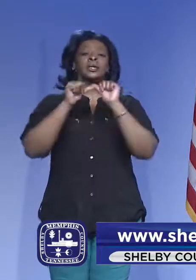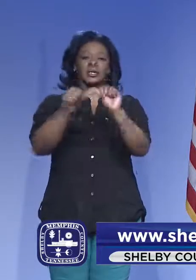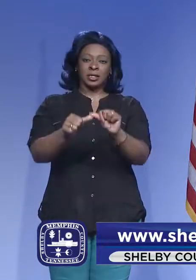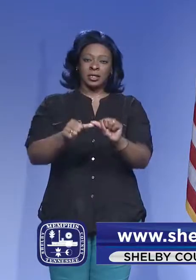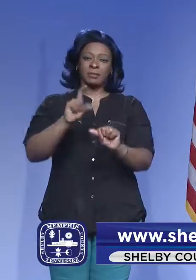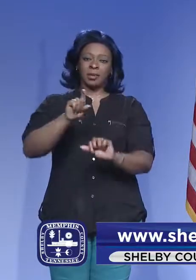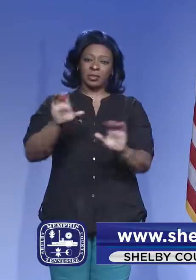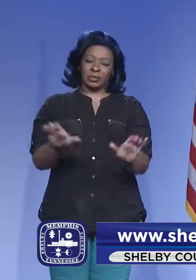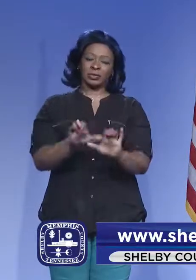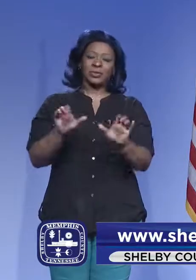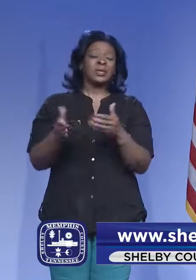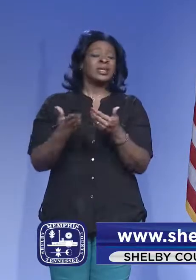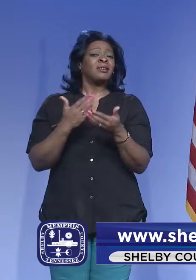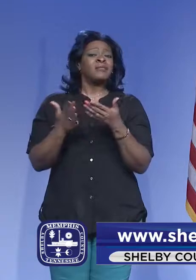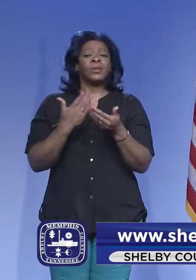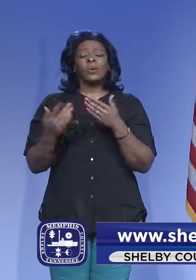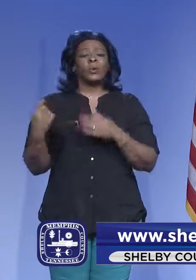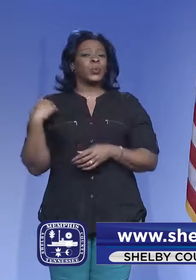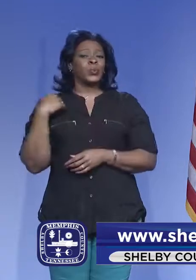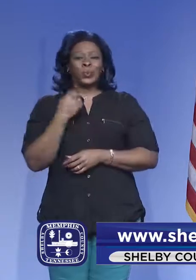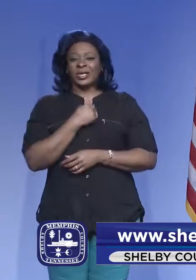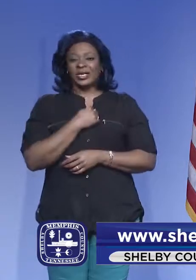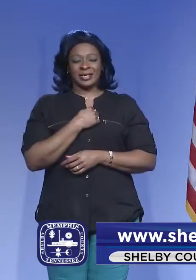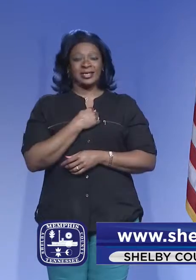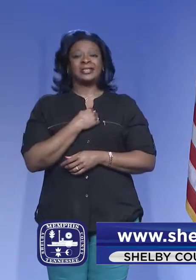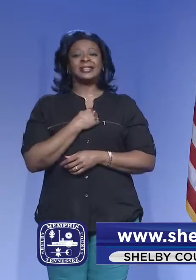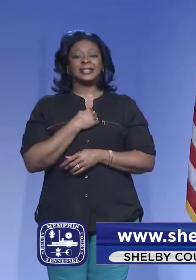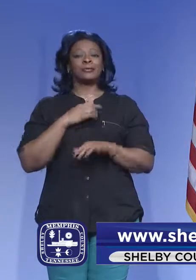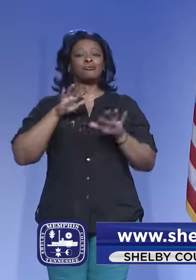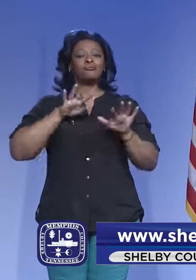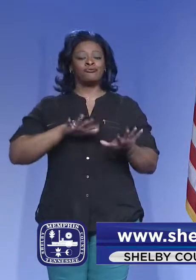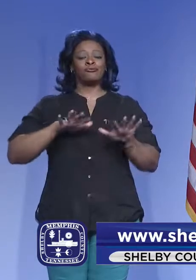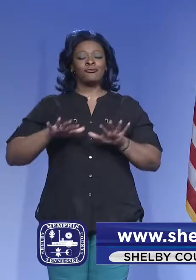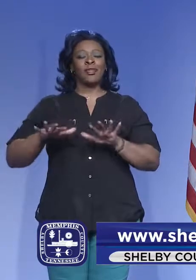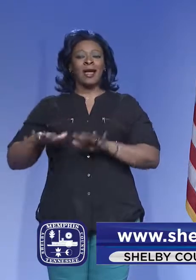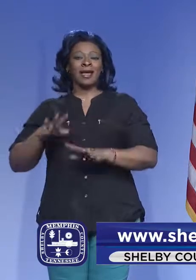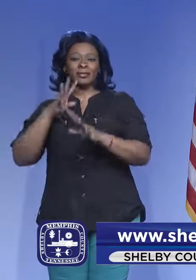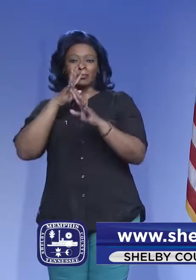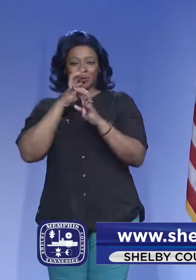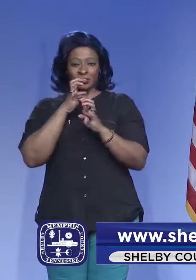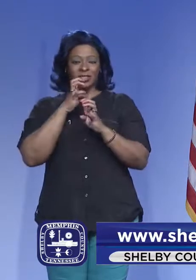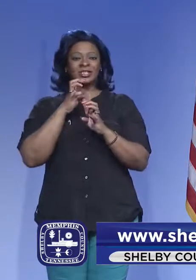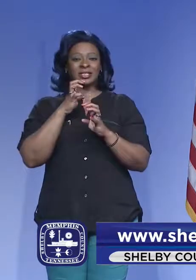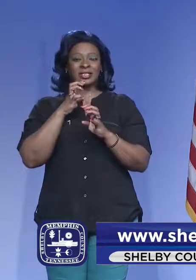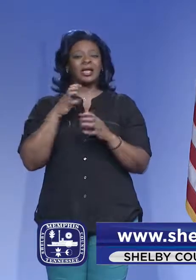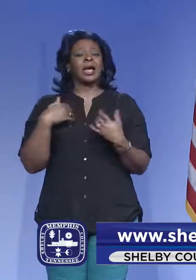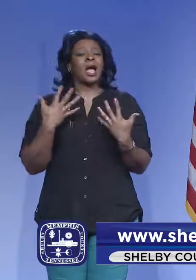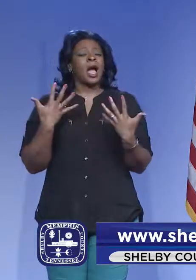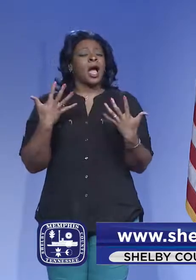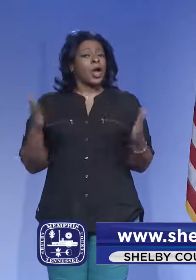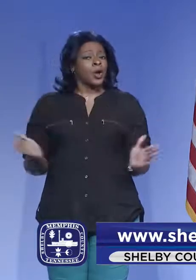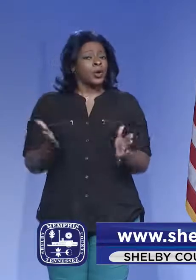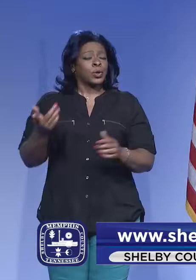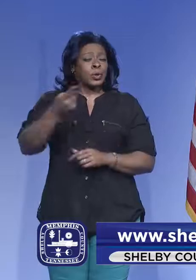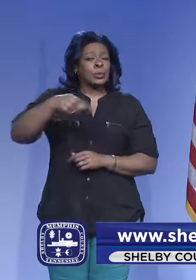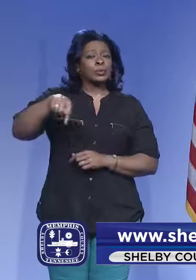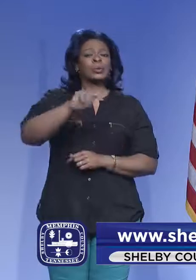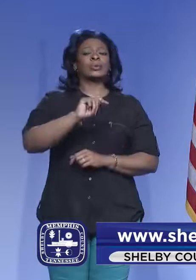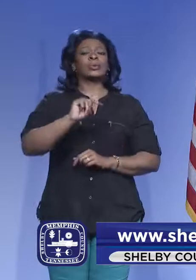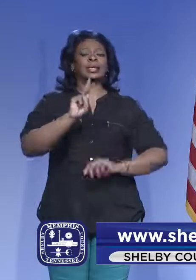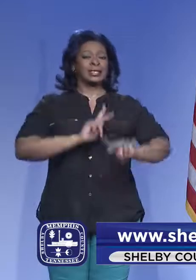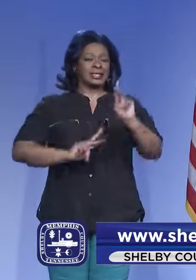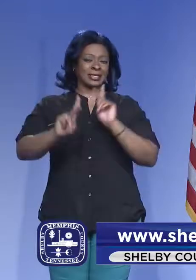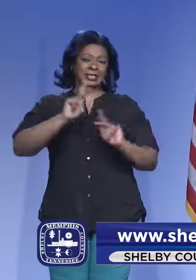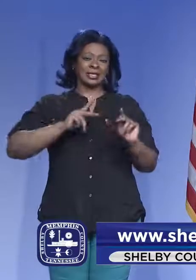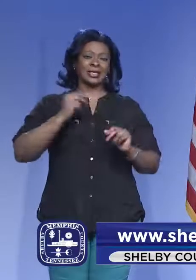do, even though we are relaxing some things. So I just urge you, fellow